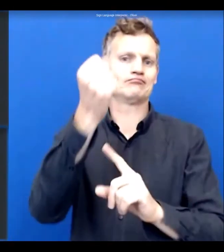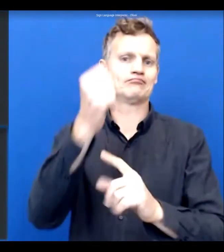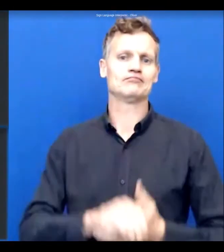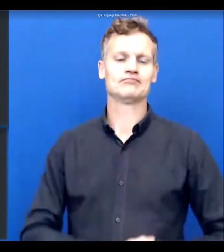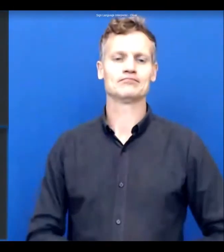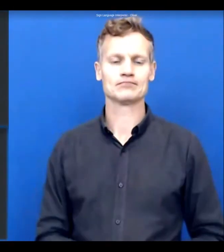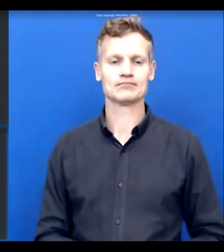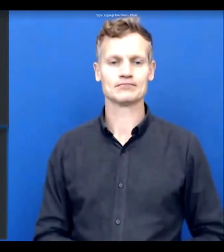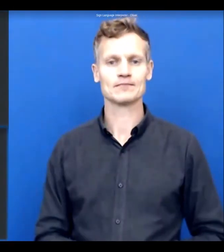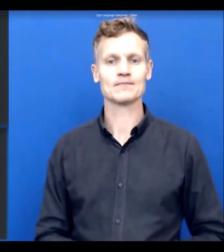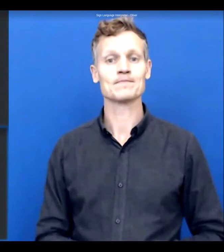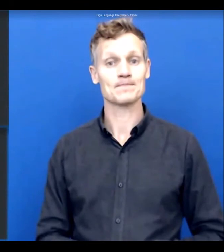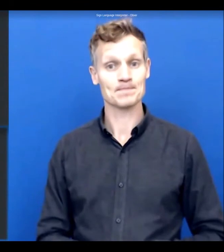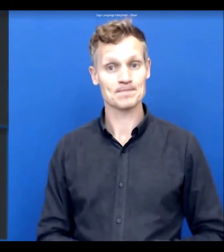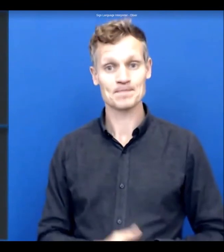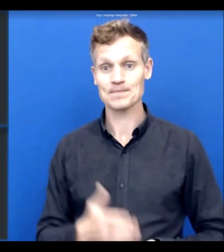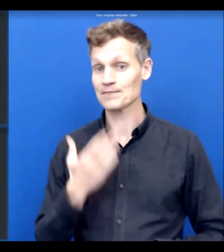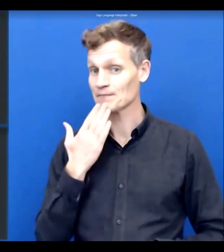Okay, thank you.